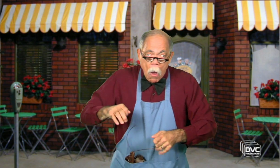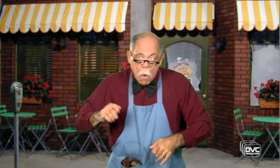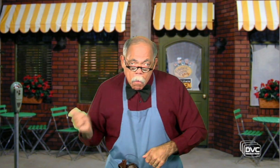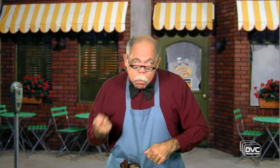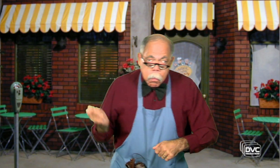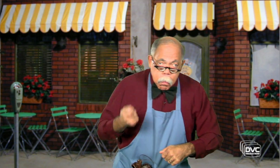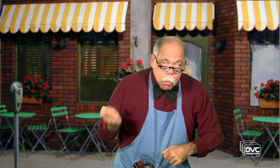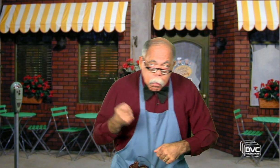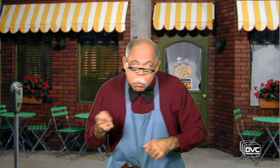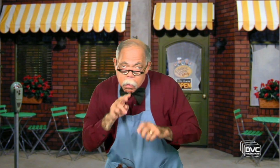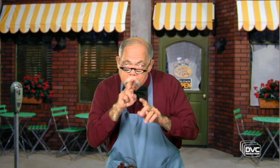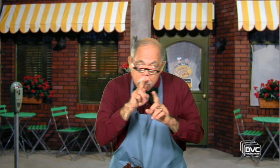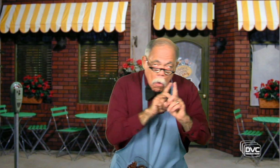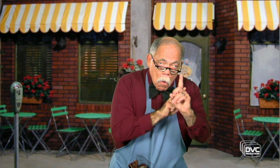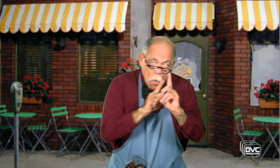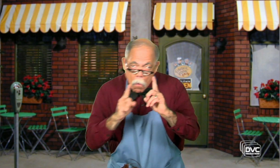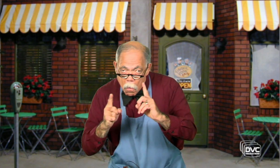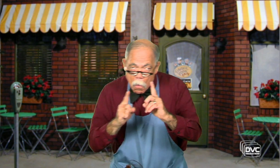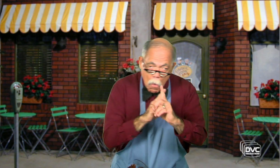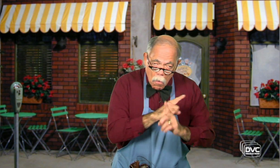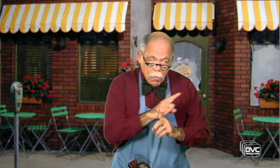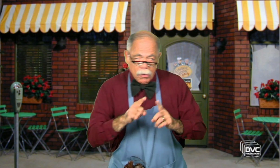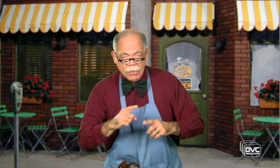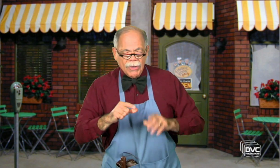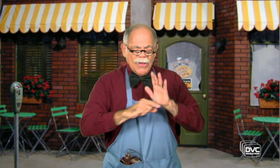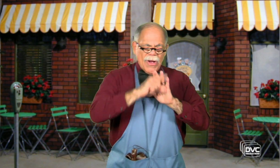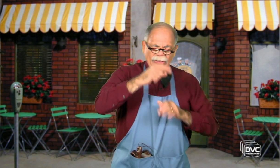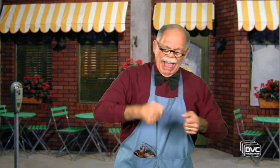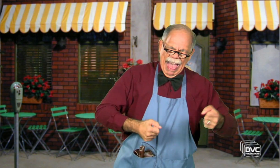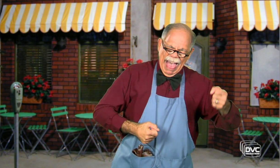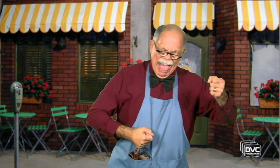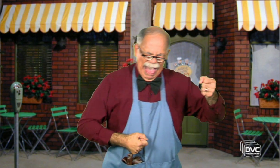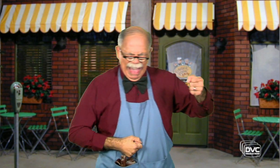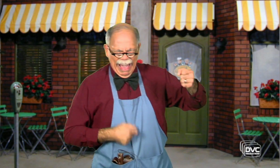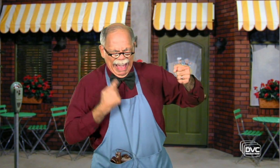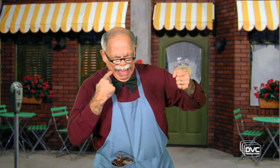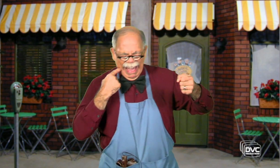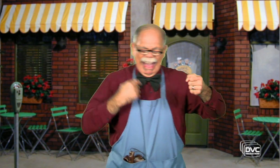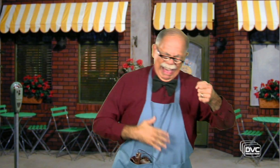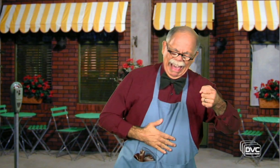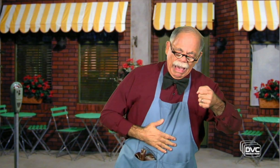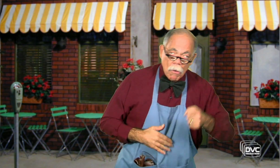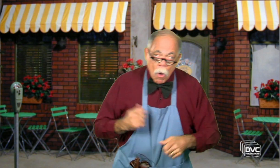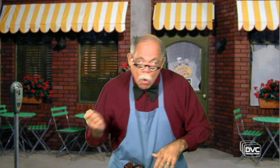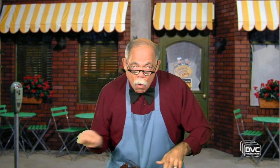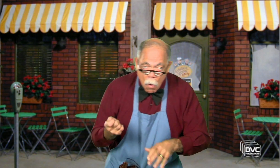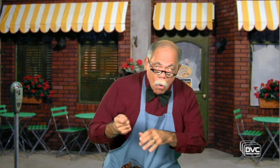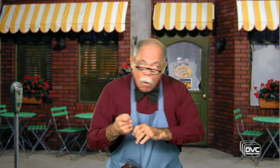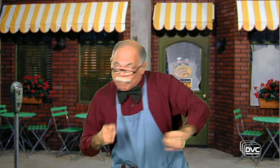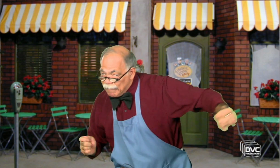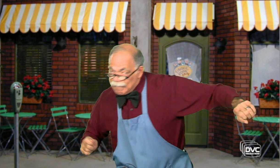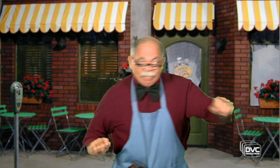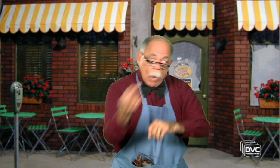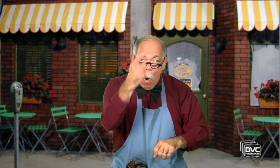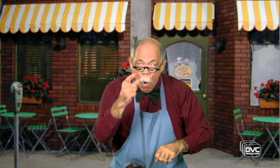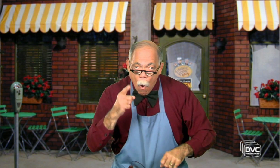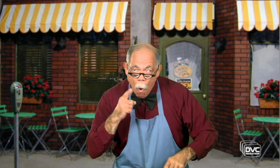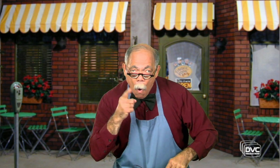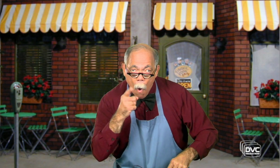in his slingshot and began to swing it in the air. At the sight, Goliath laughed. David let the rock fly. It sailed